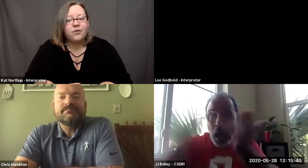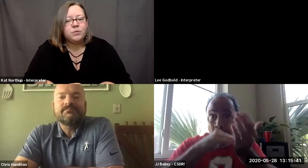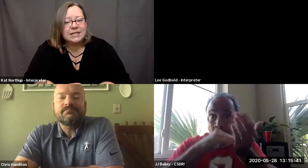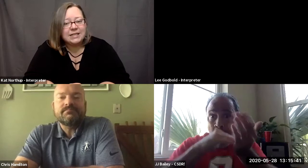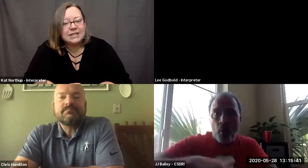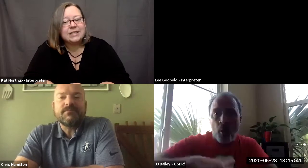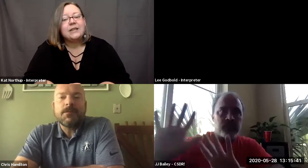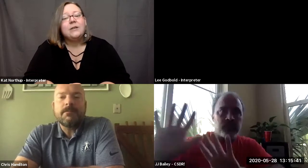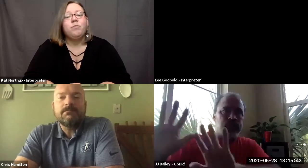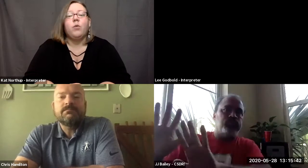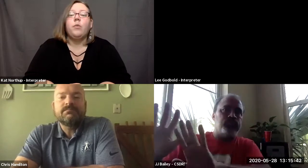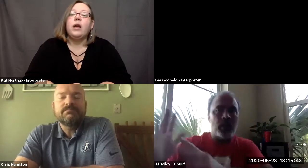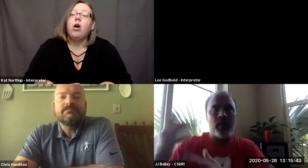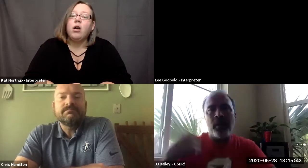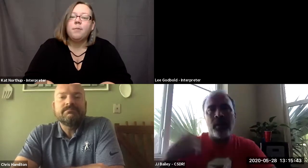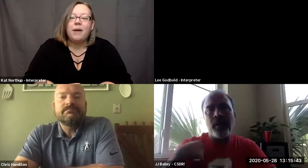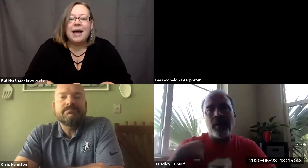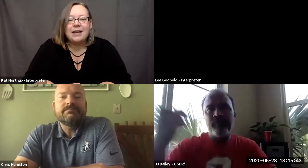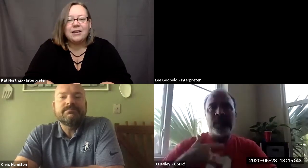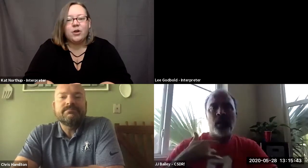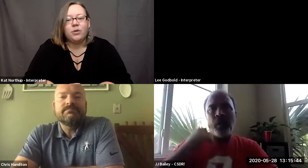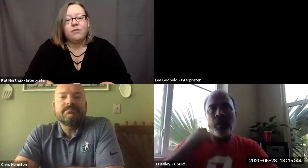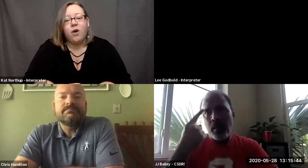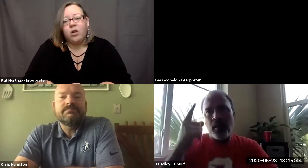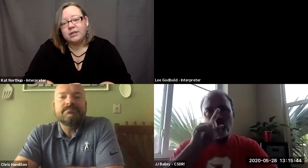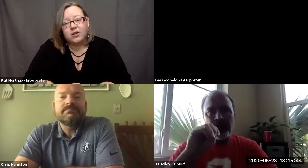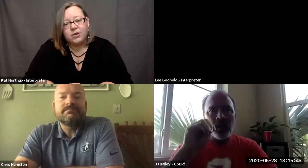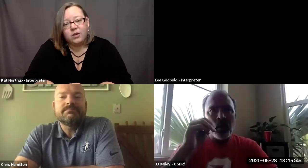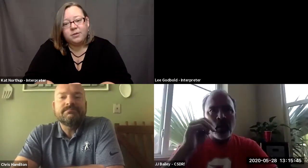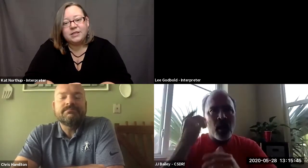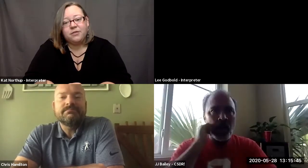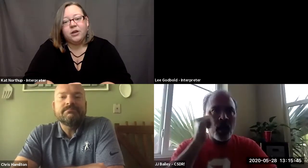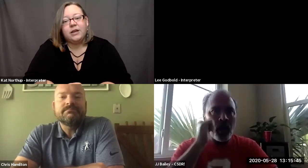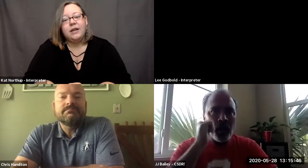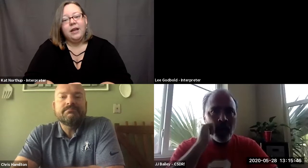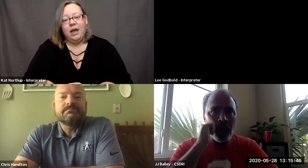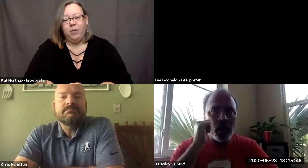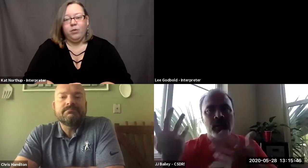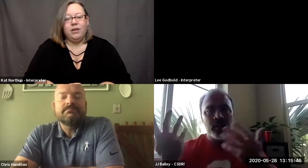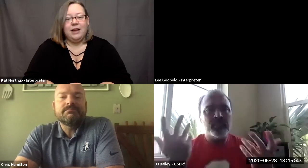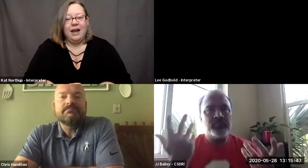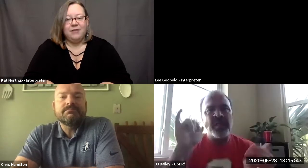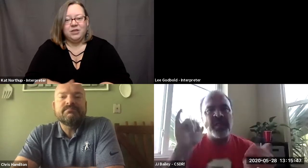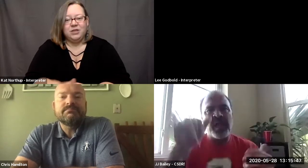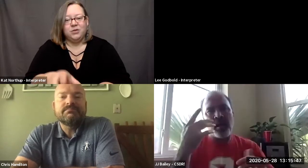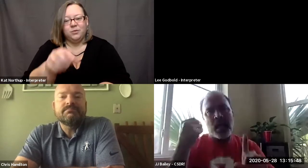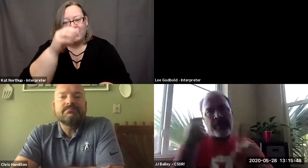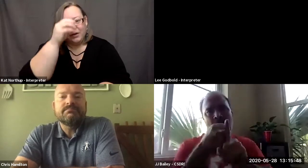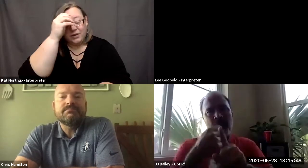them didn't. But when we all come back, you know, in the fall, it's also going to be different. And we're really going to have to, you know,